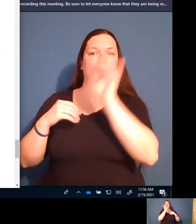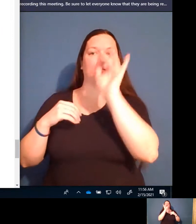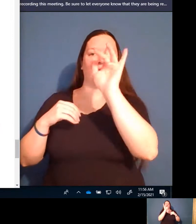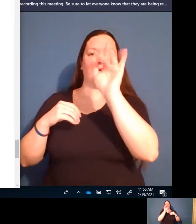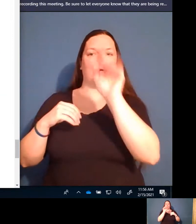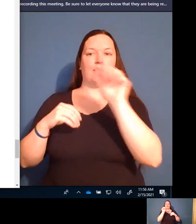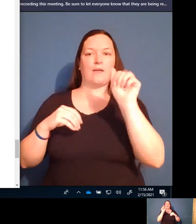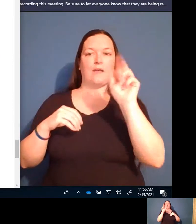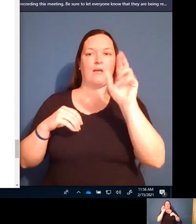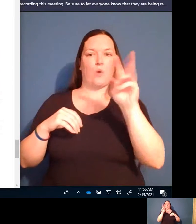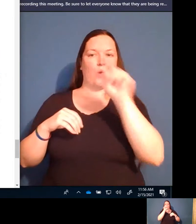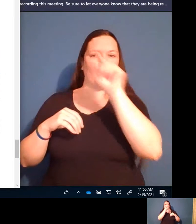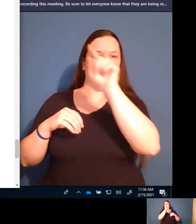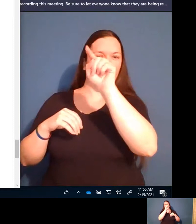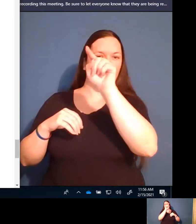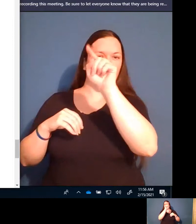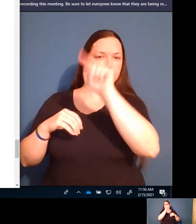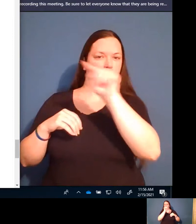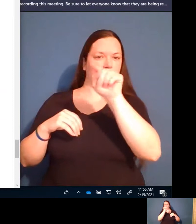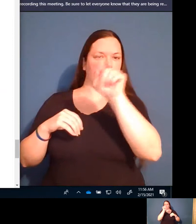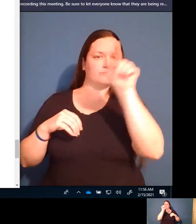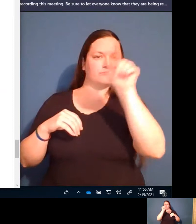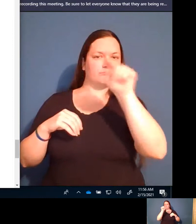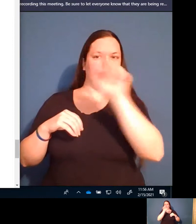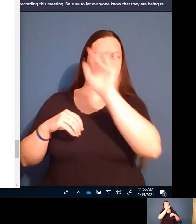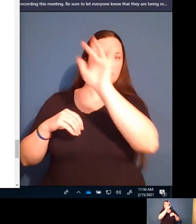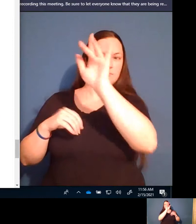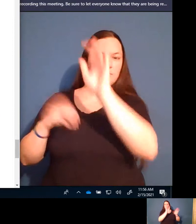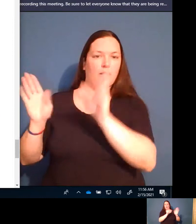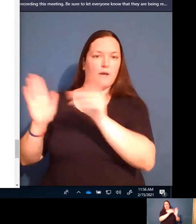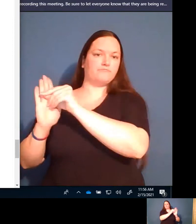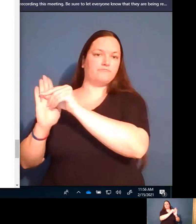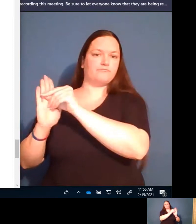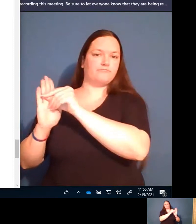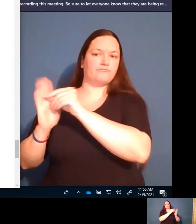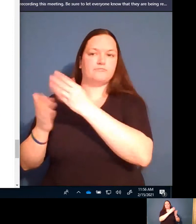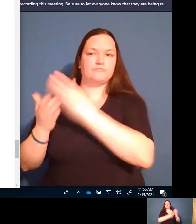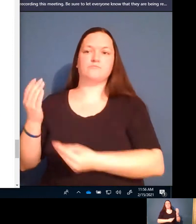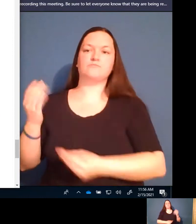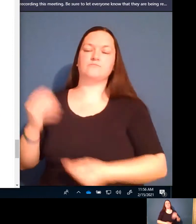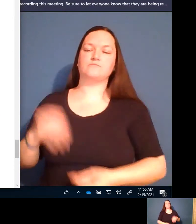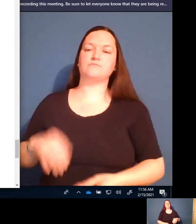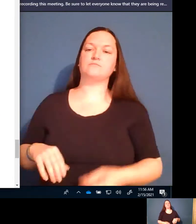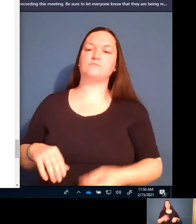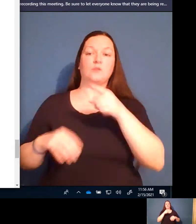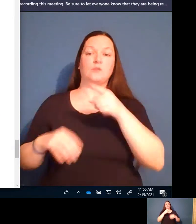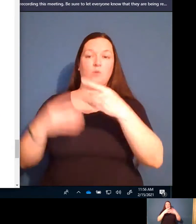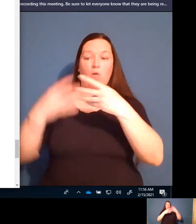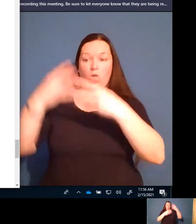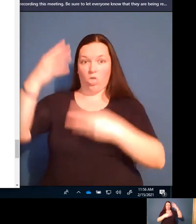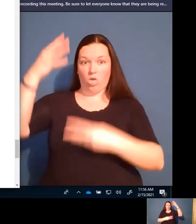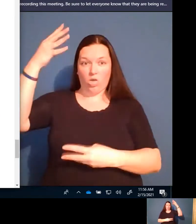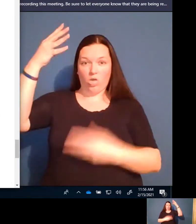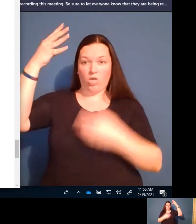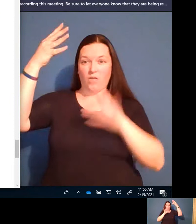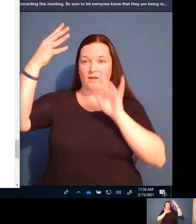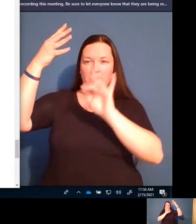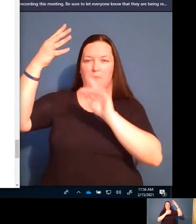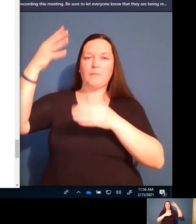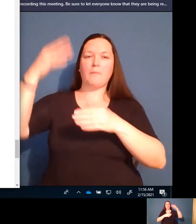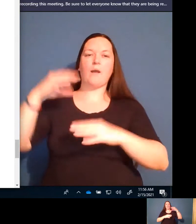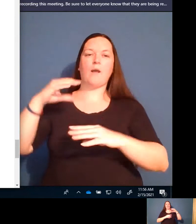You can also hide the groups that you're not working on by clicking the bar at the top of each group. For example, I can hide the Categories,